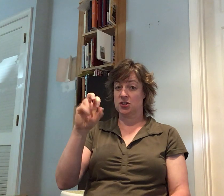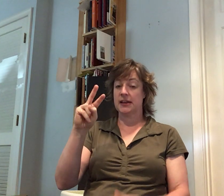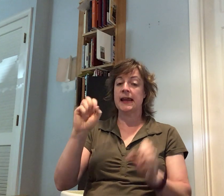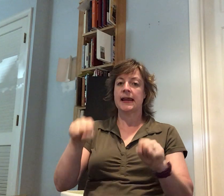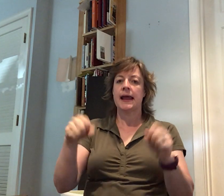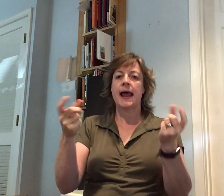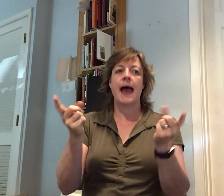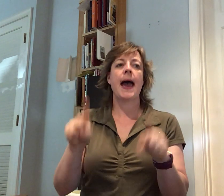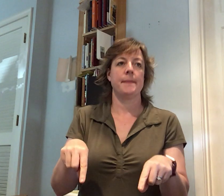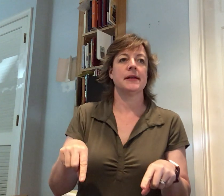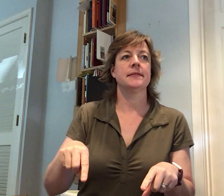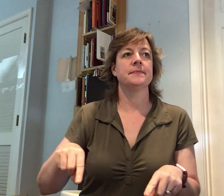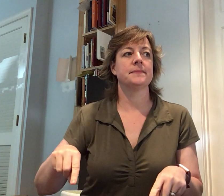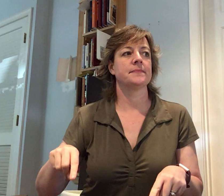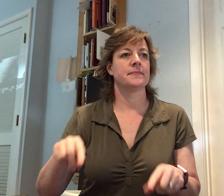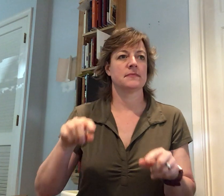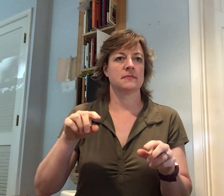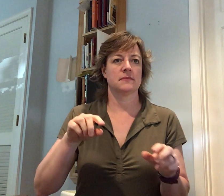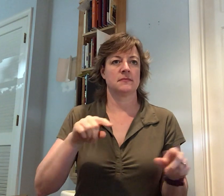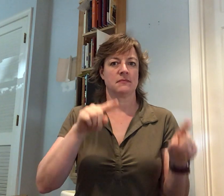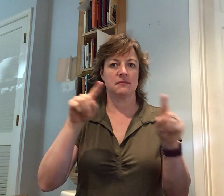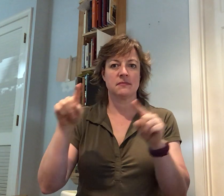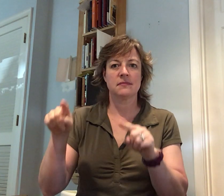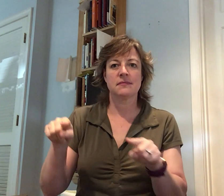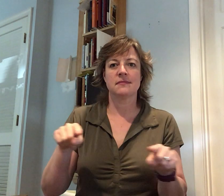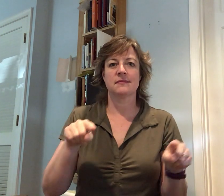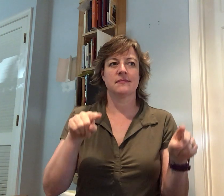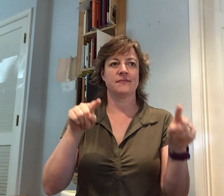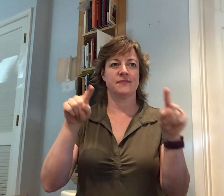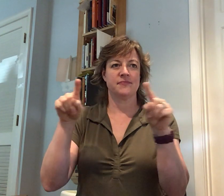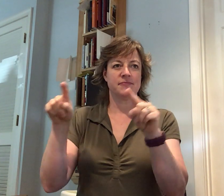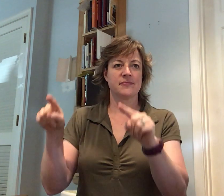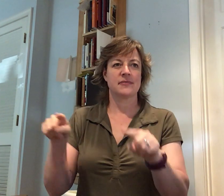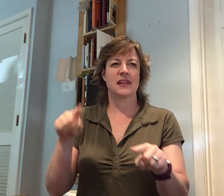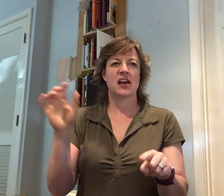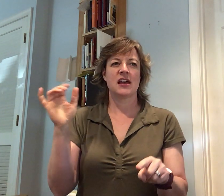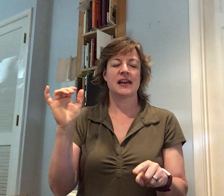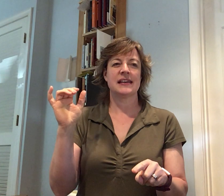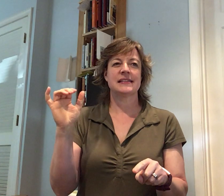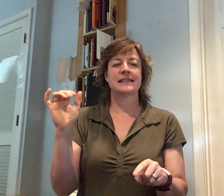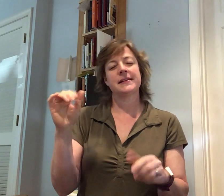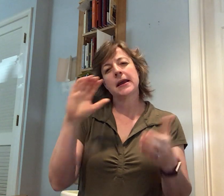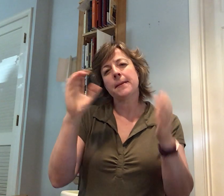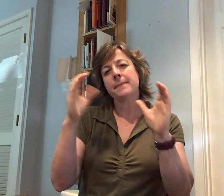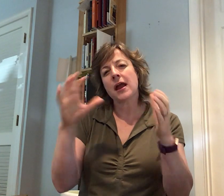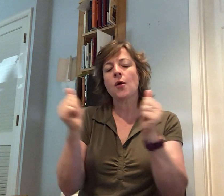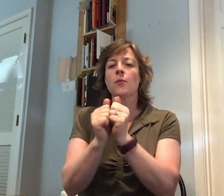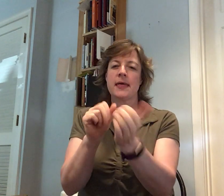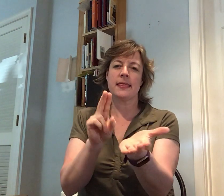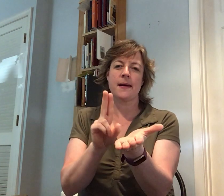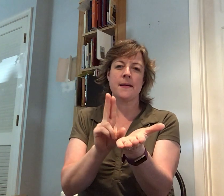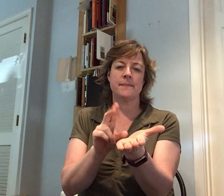the asthenosphere can be compared to that of butter. Even though it is a solid, it can be pressed and